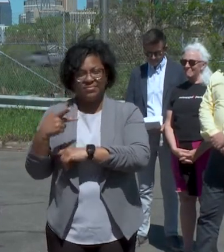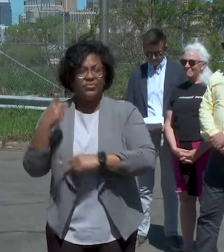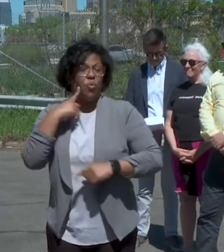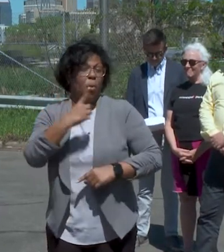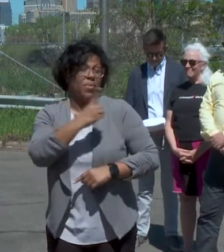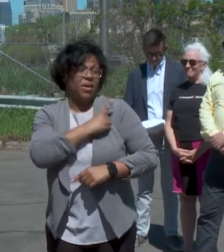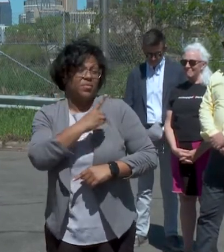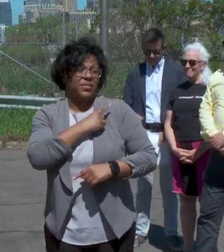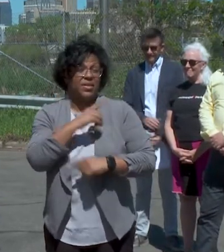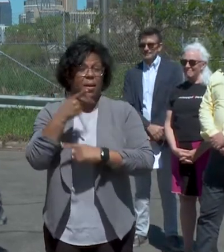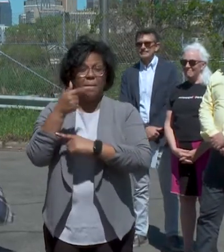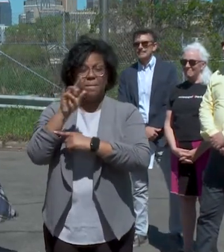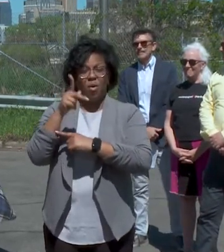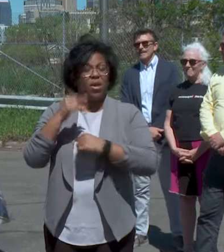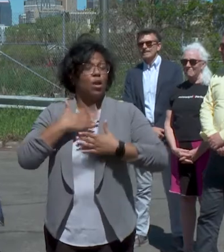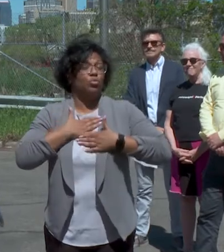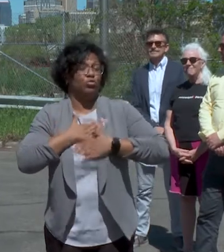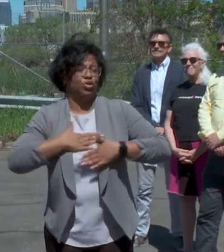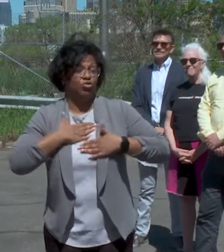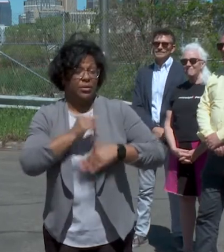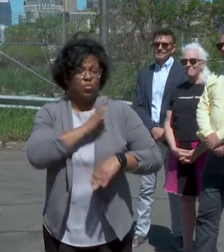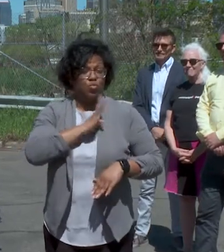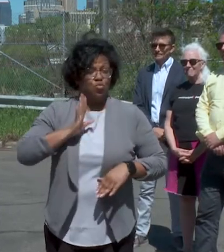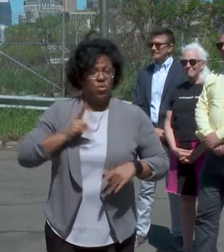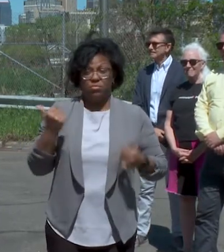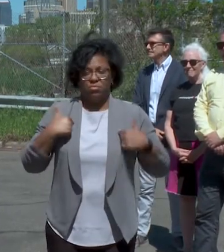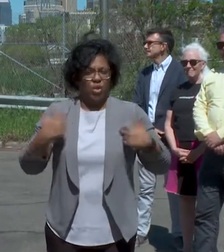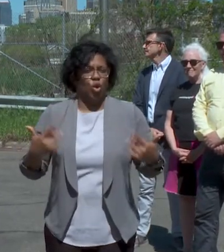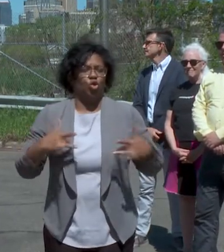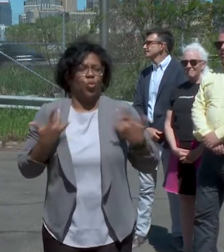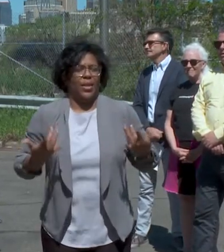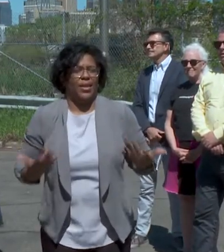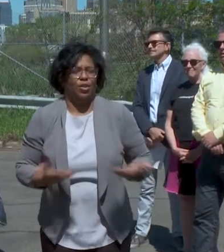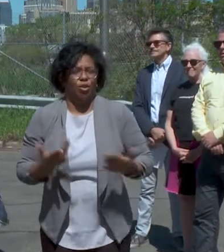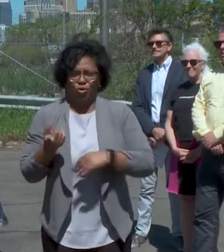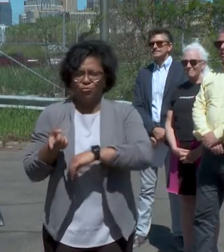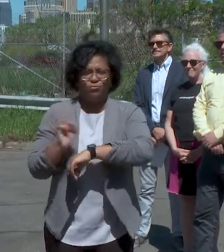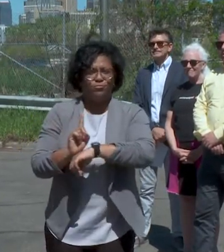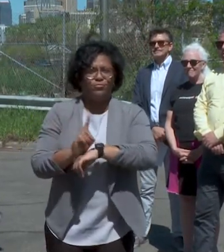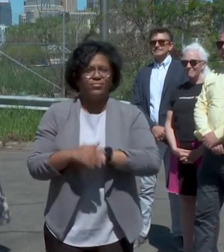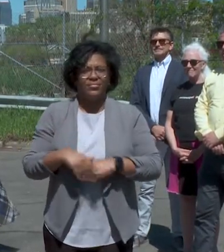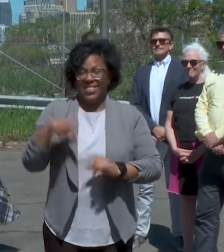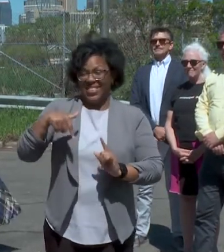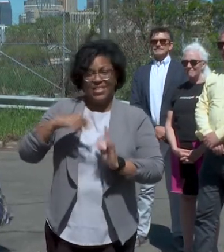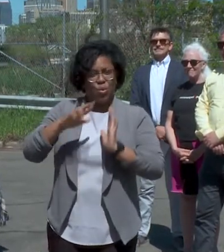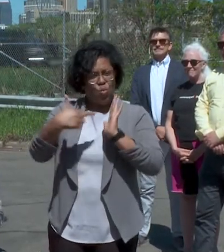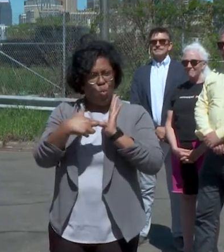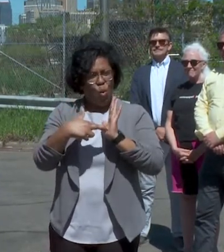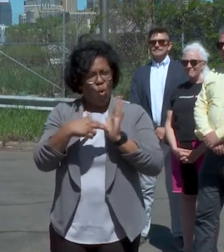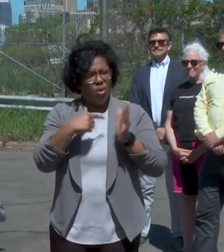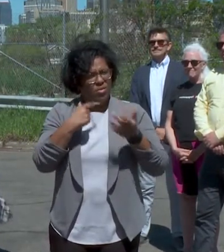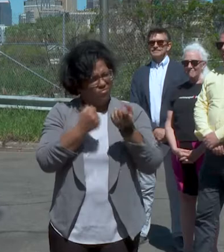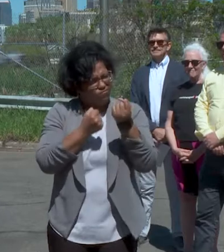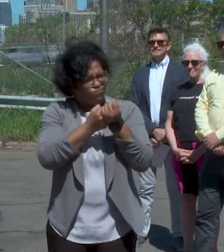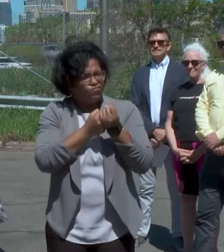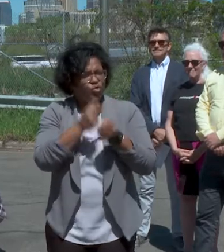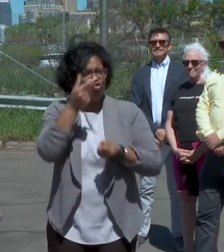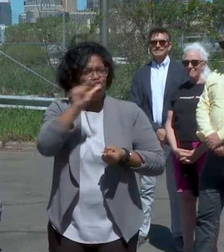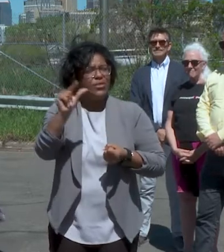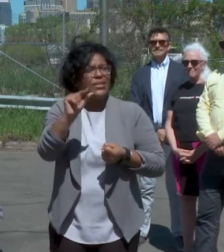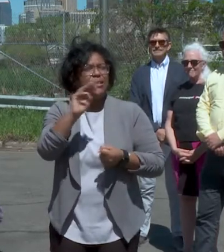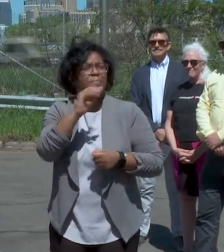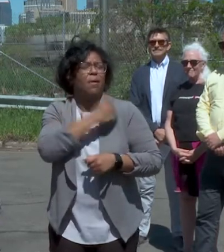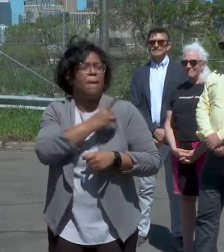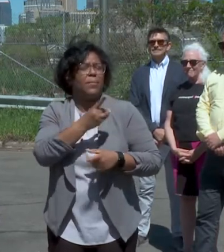am absolutely pleased to be here today. In this role supporting the Green Minneapolis Climate